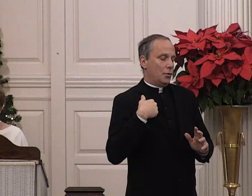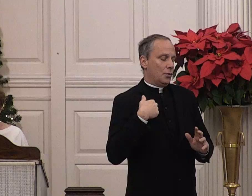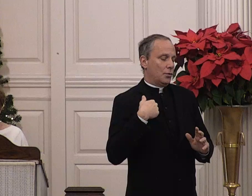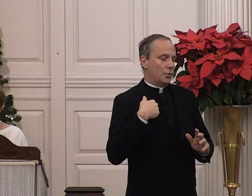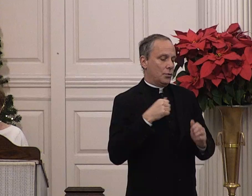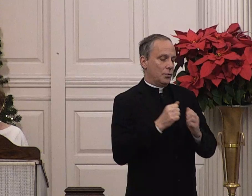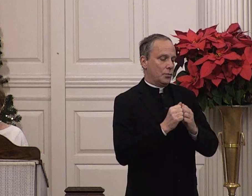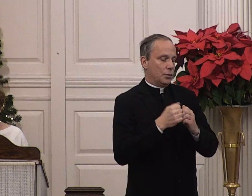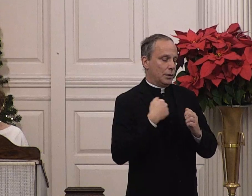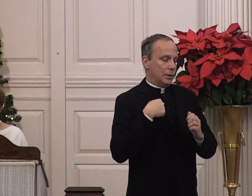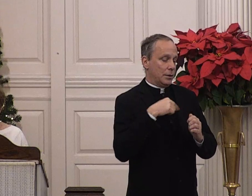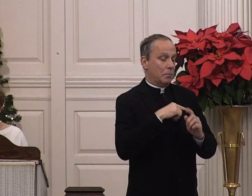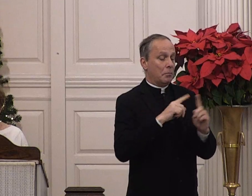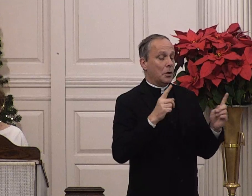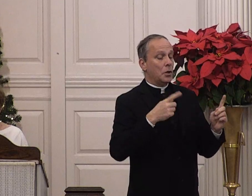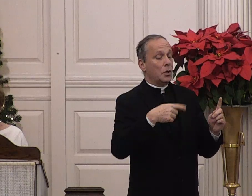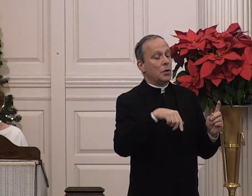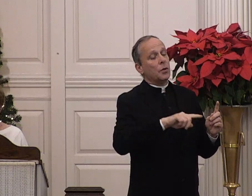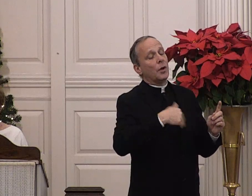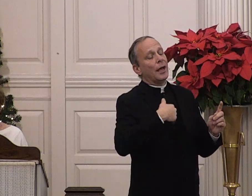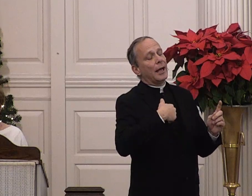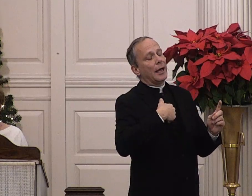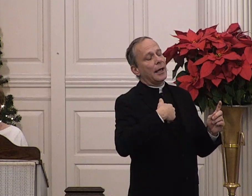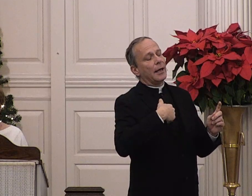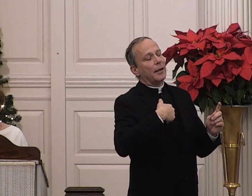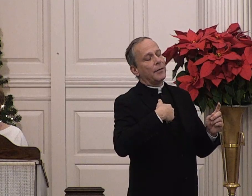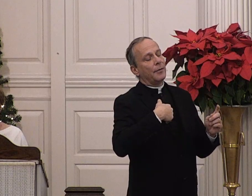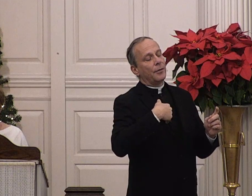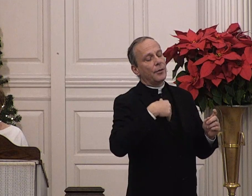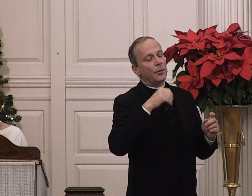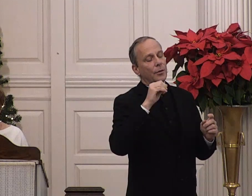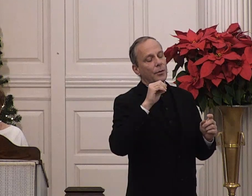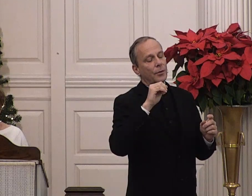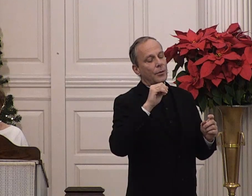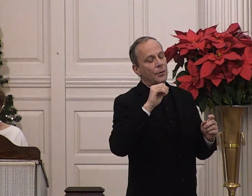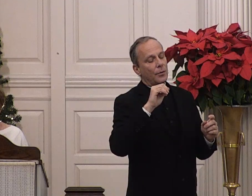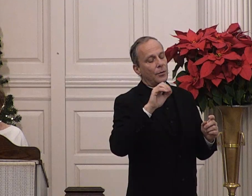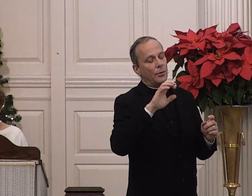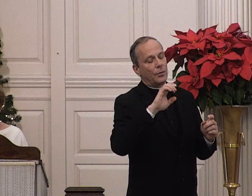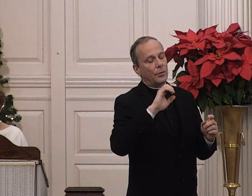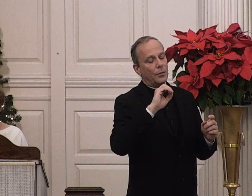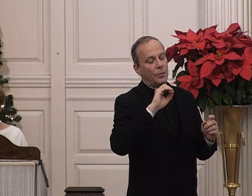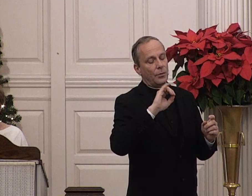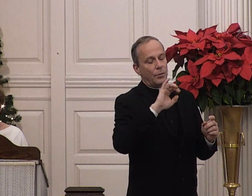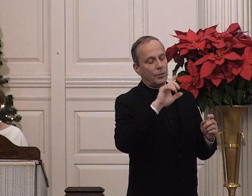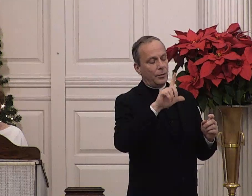But you have the anointing that comes from the Holy One, and you all have knowledge.